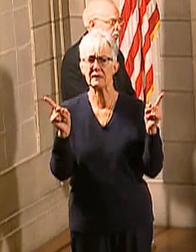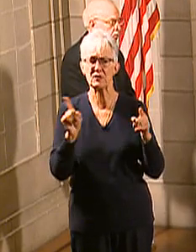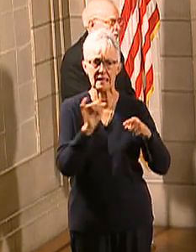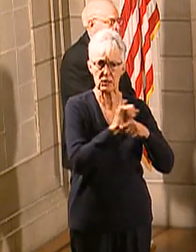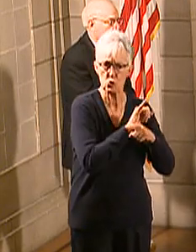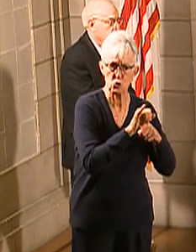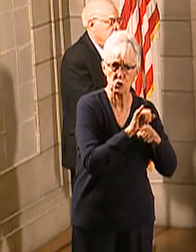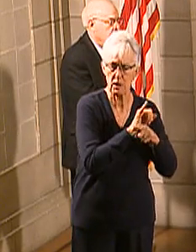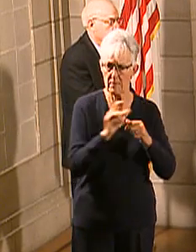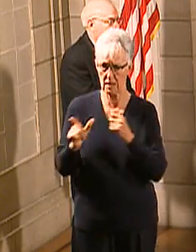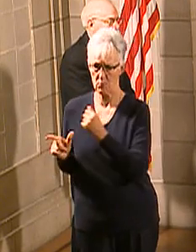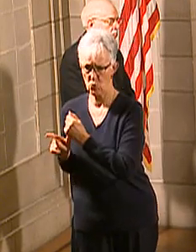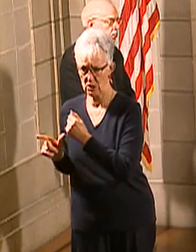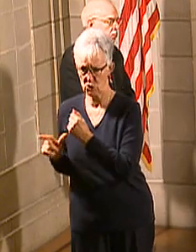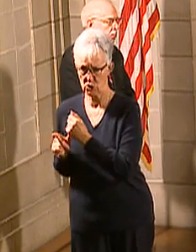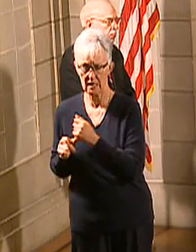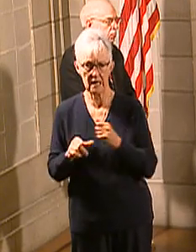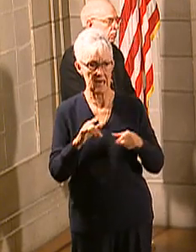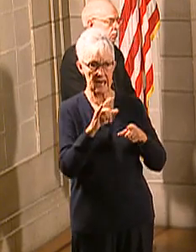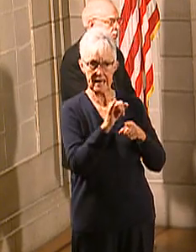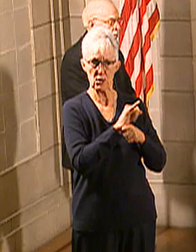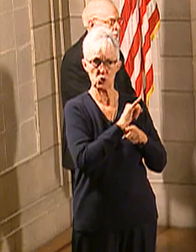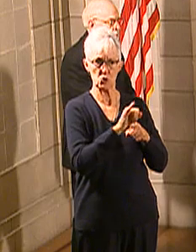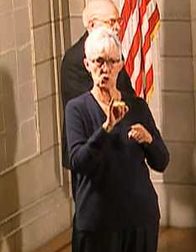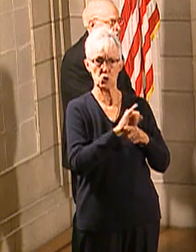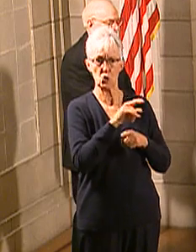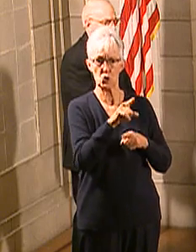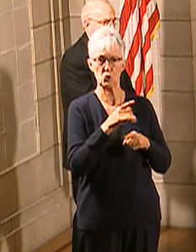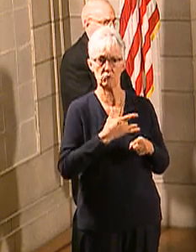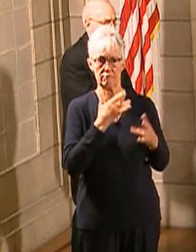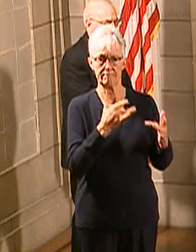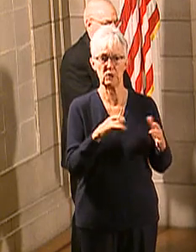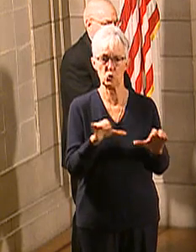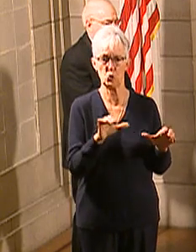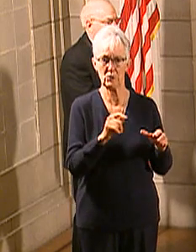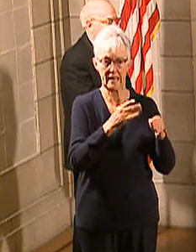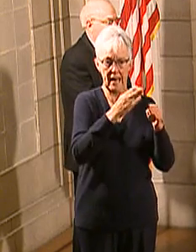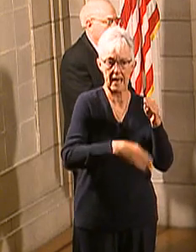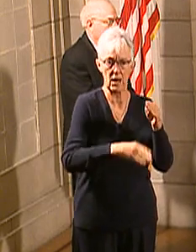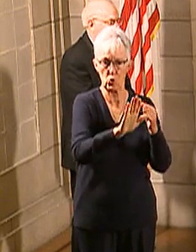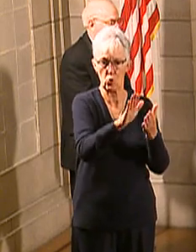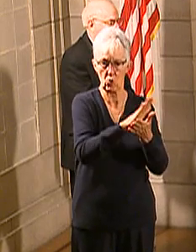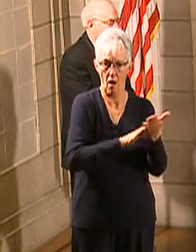it, the internship is generally something that you do at the end of your academic program. You've maybe gone to school for a year or 2,